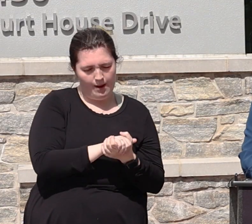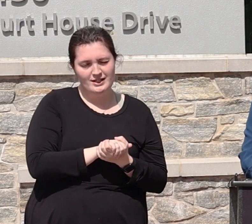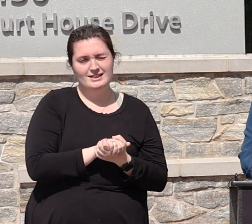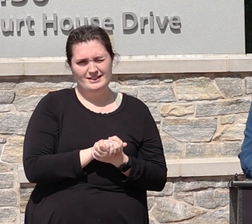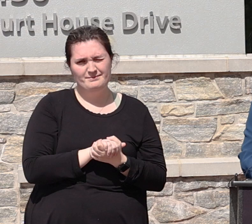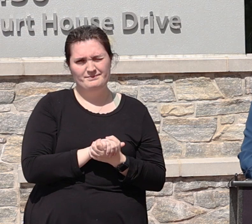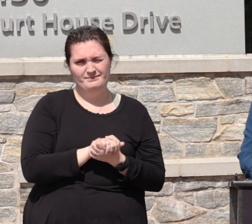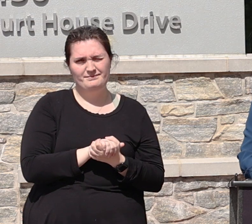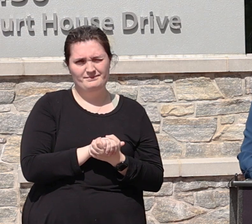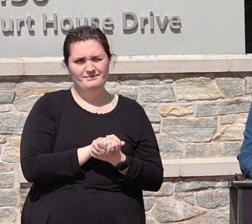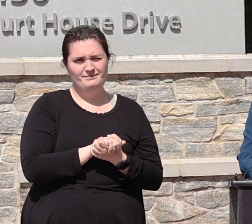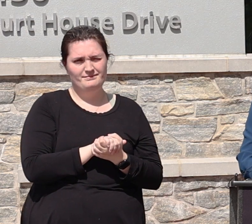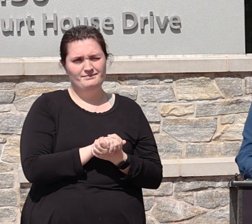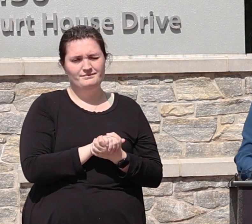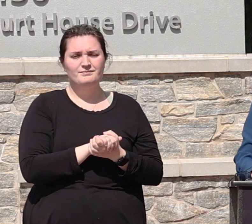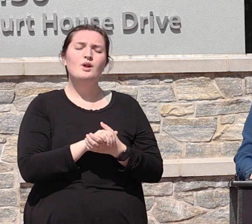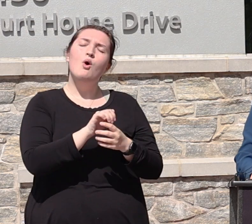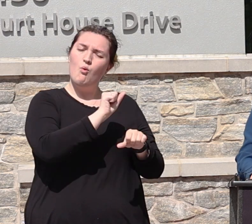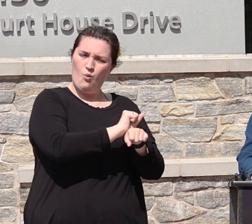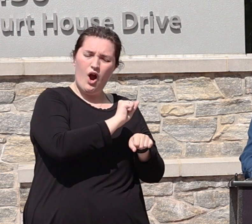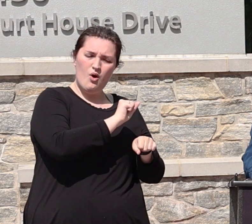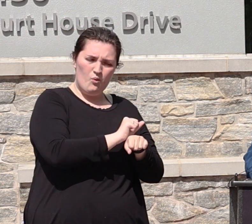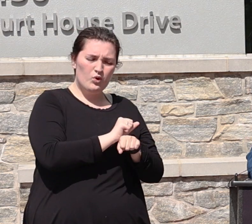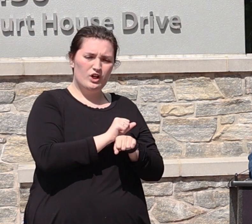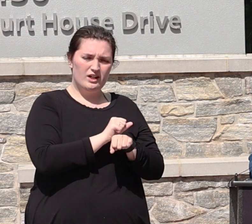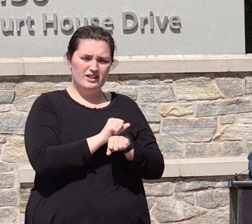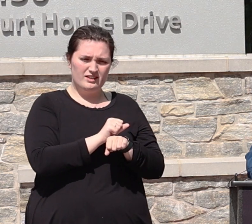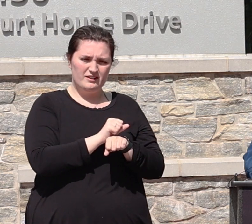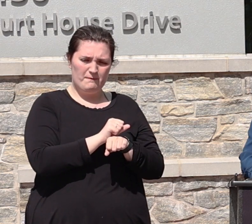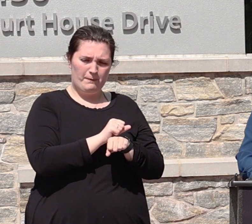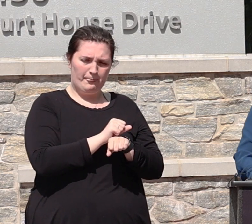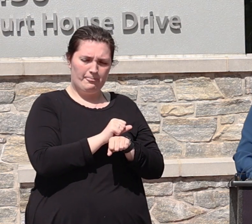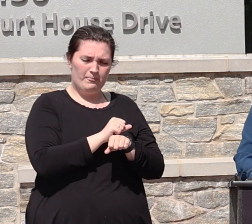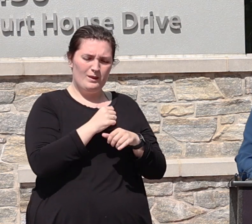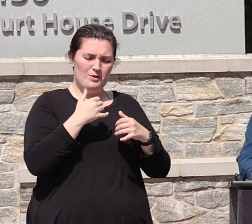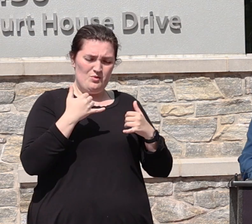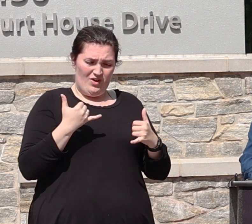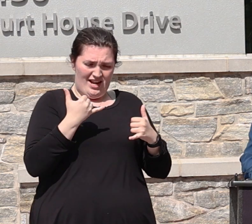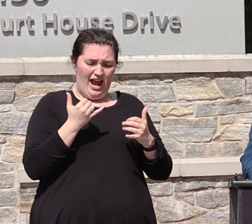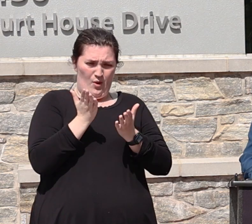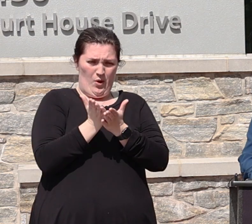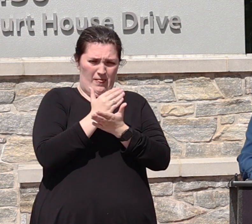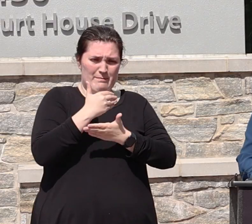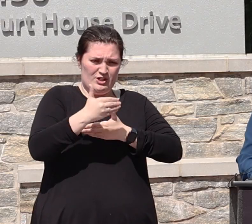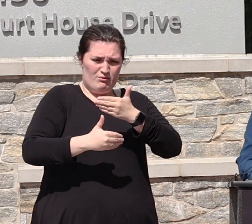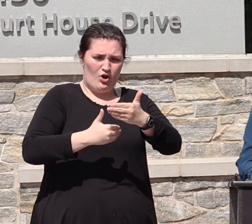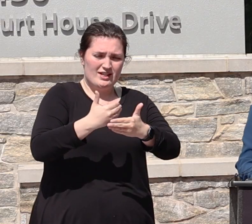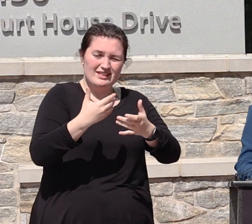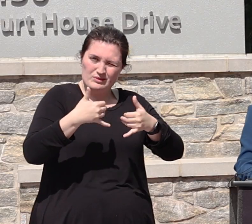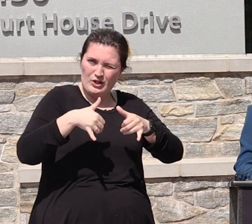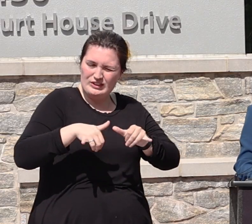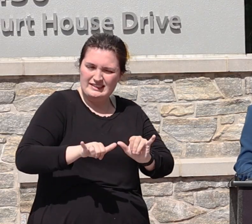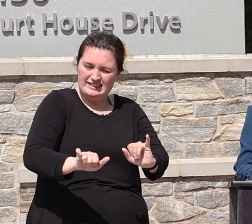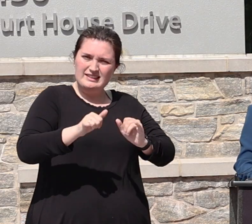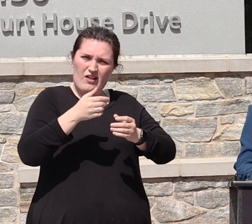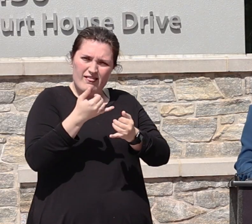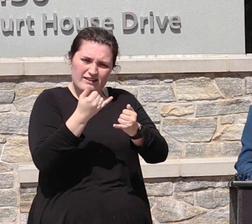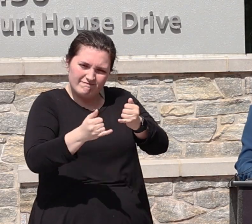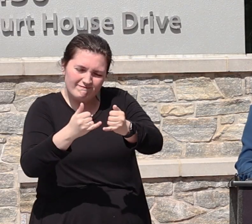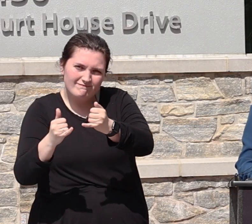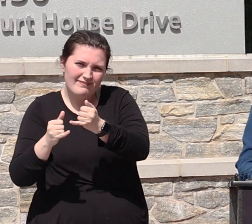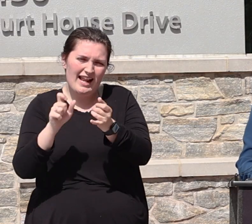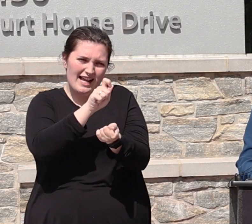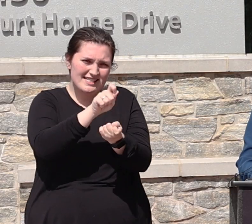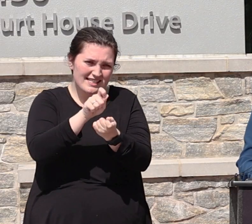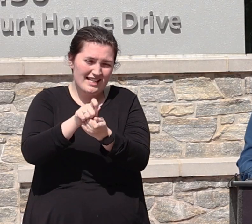and remains in the budget process to finalize all of the details, this funding